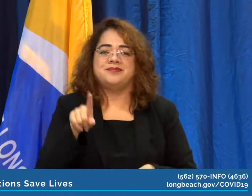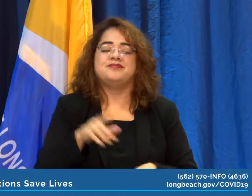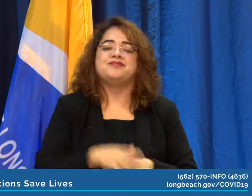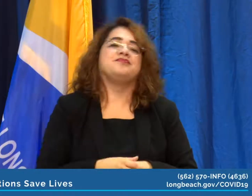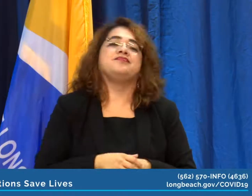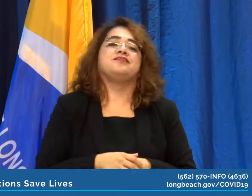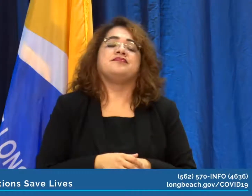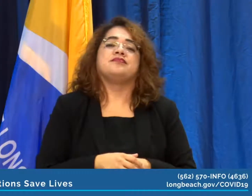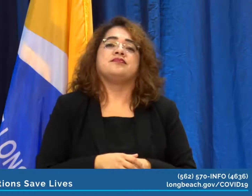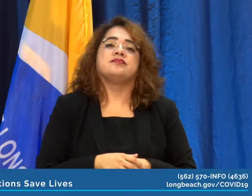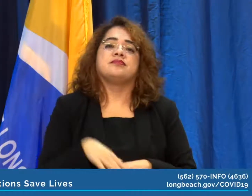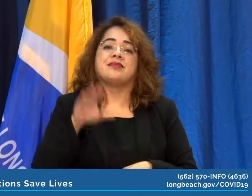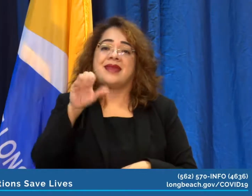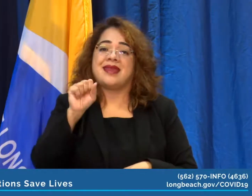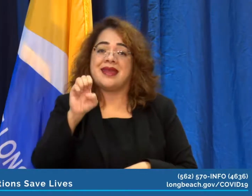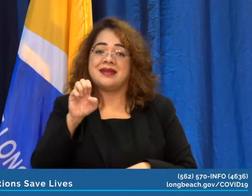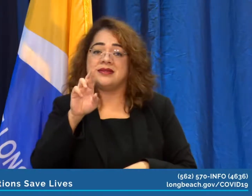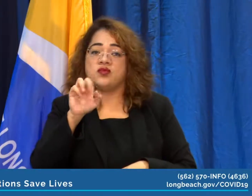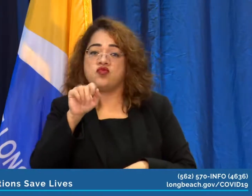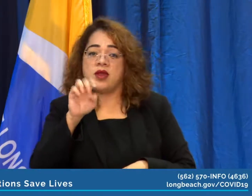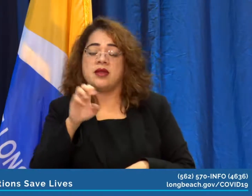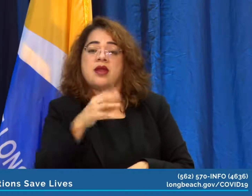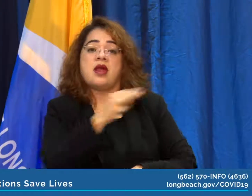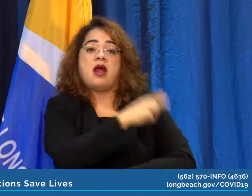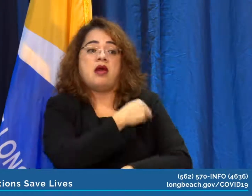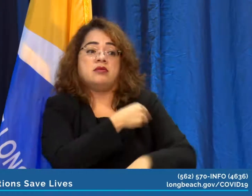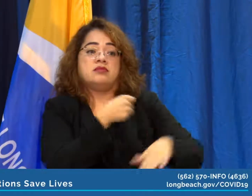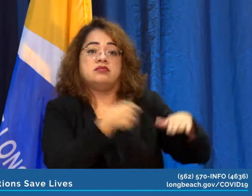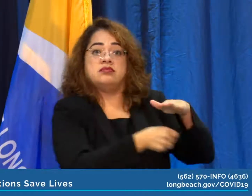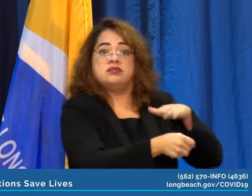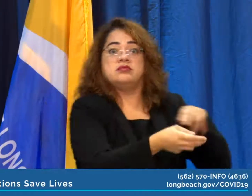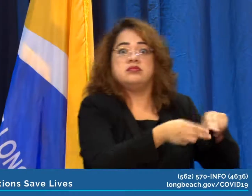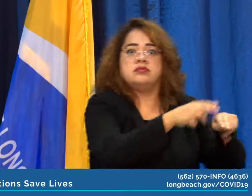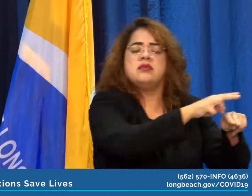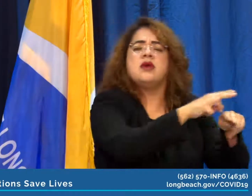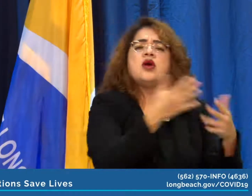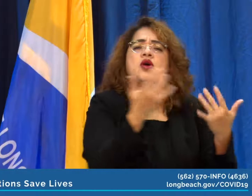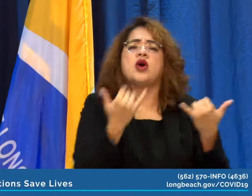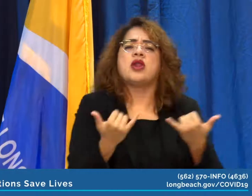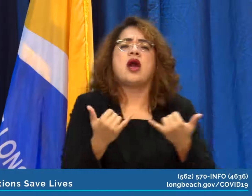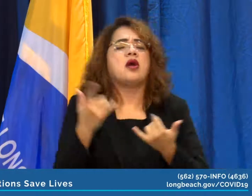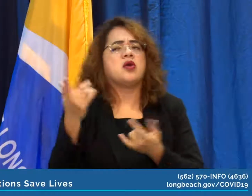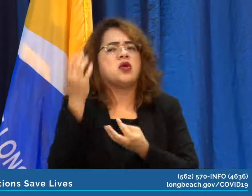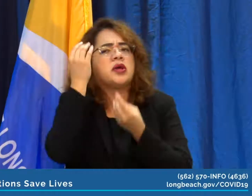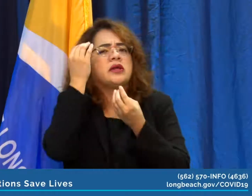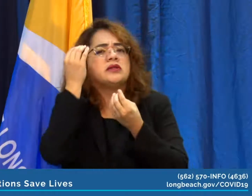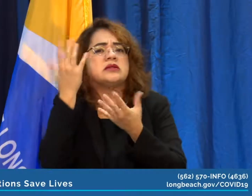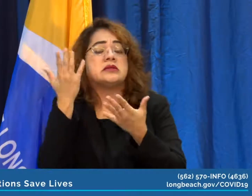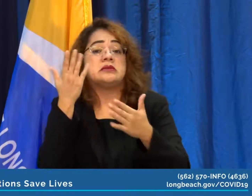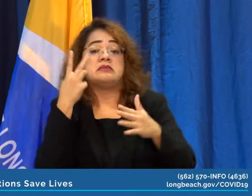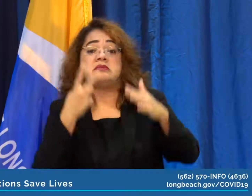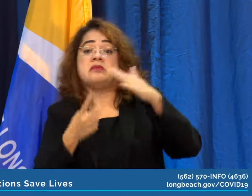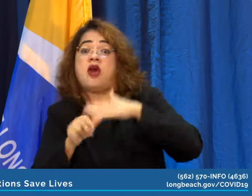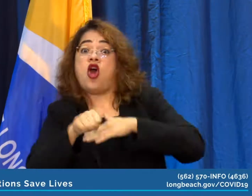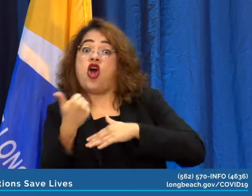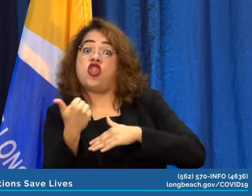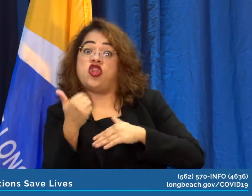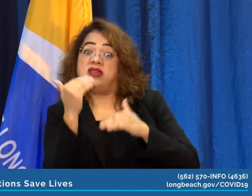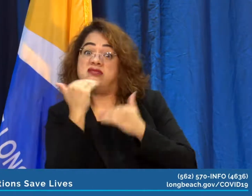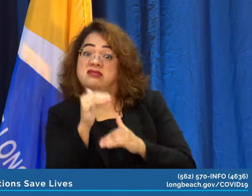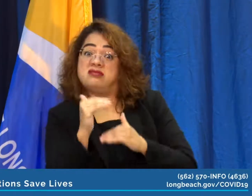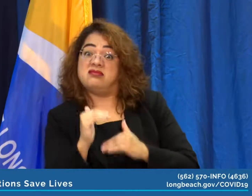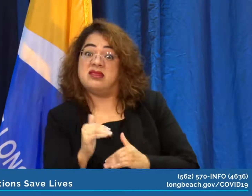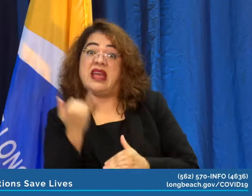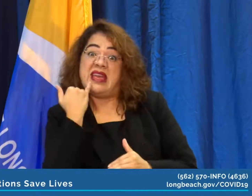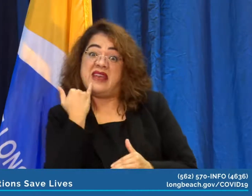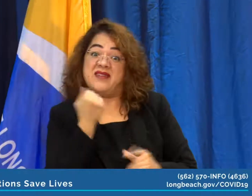and hospitalizations continue to climb, can you speak to what other actions or restrictions the city may put in place to slow the spread?